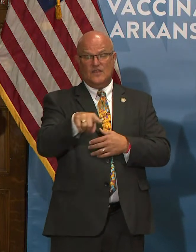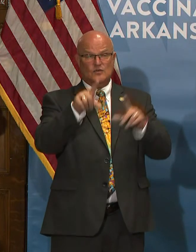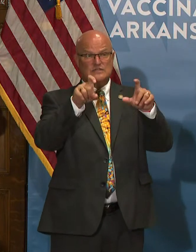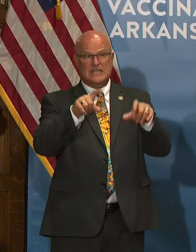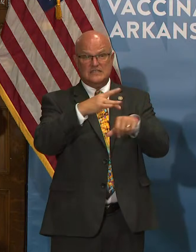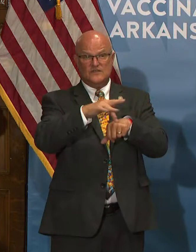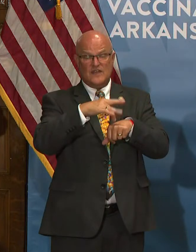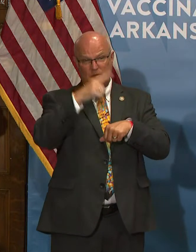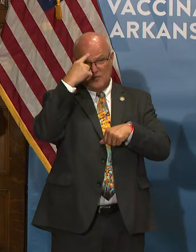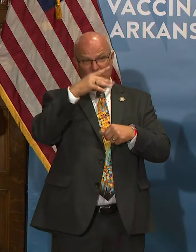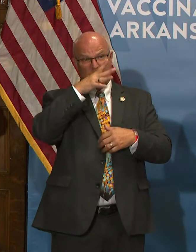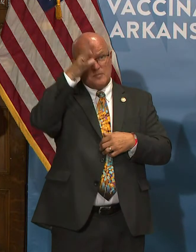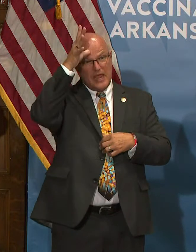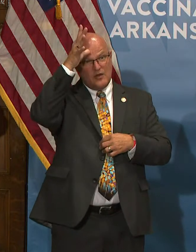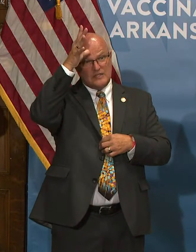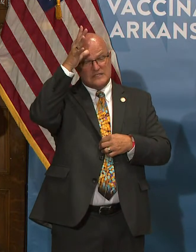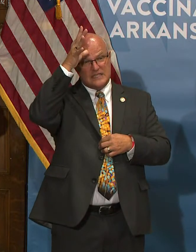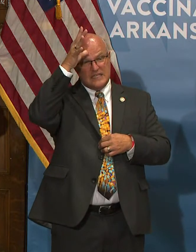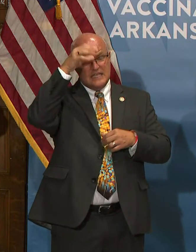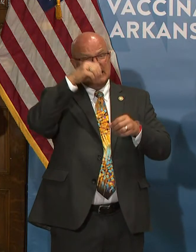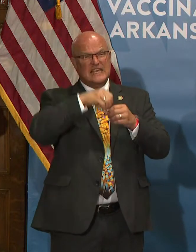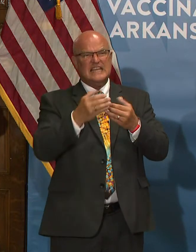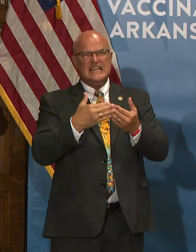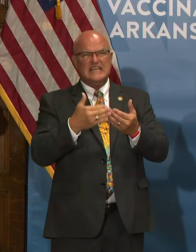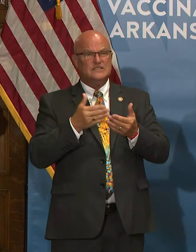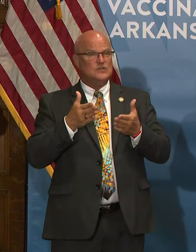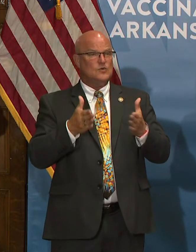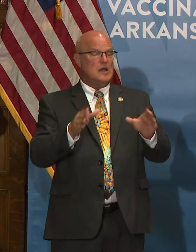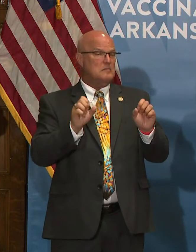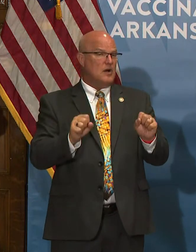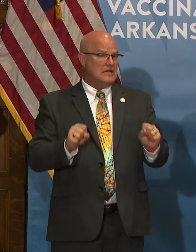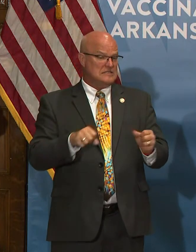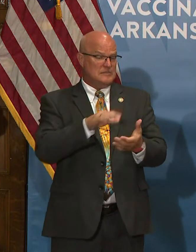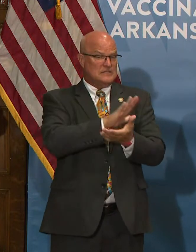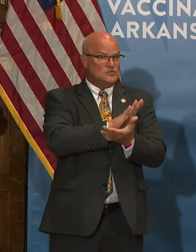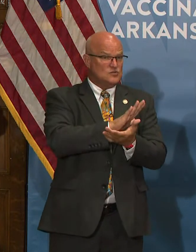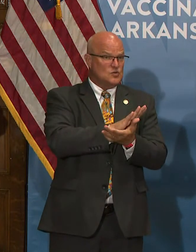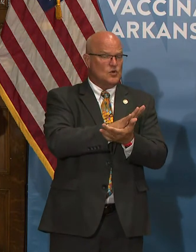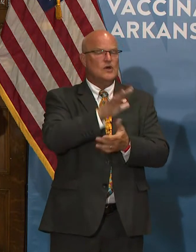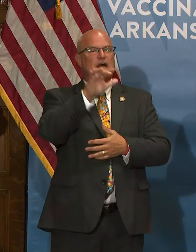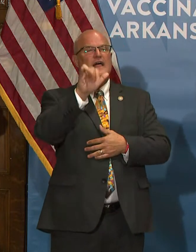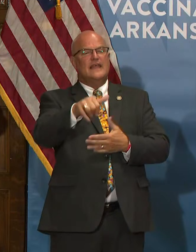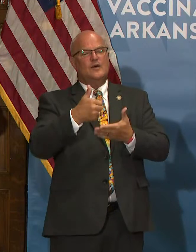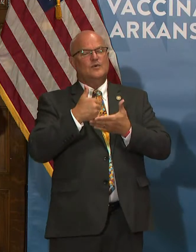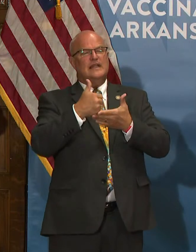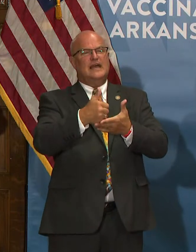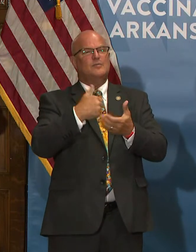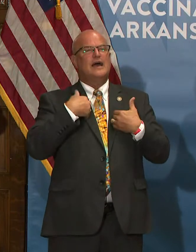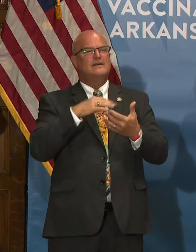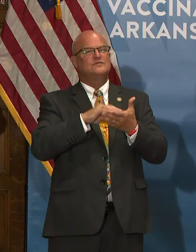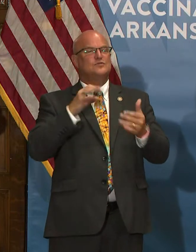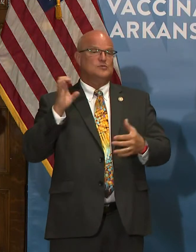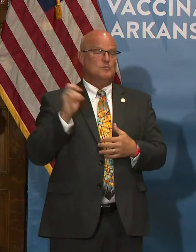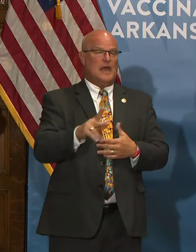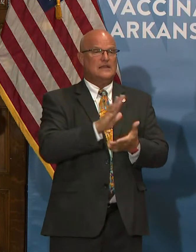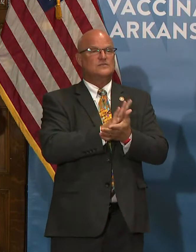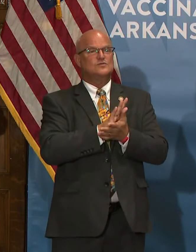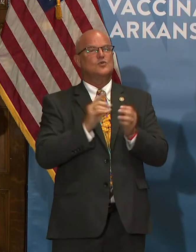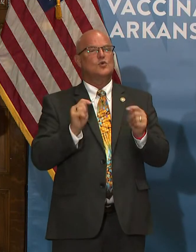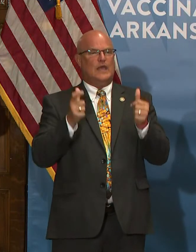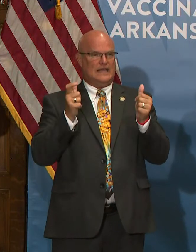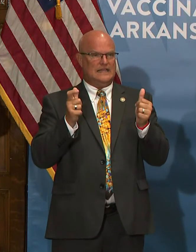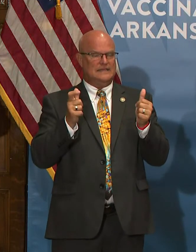are available to those parents in an easier format, possibly at school, that will just help get students back to school more